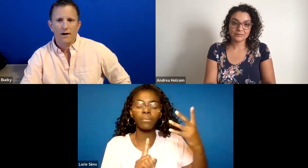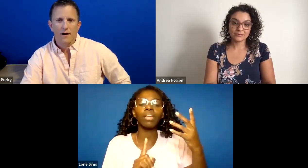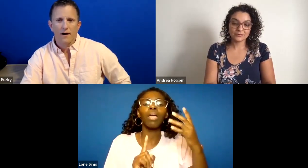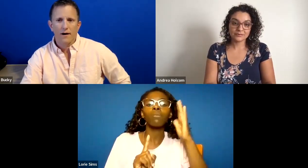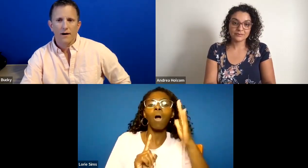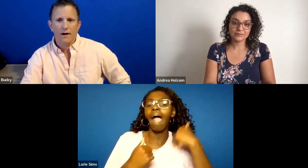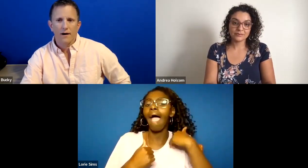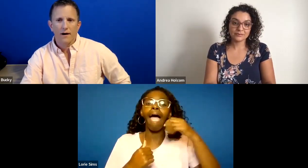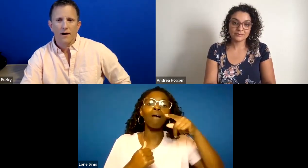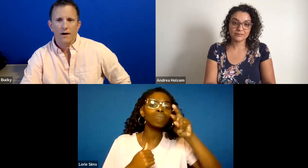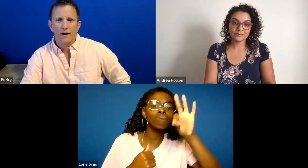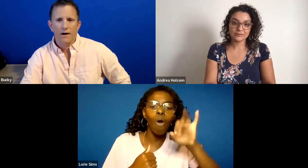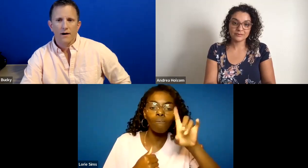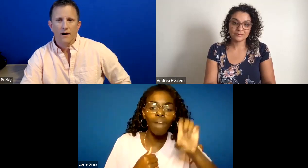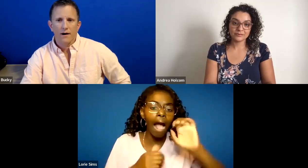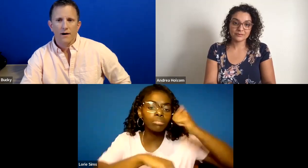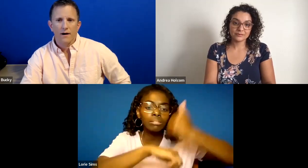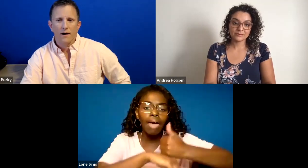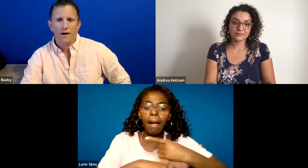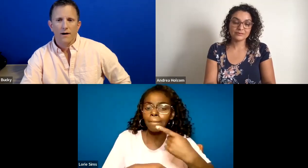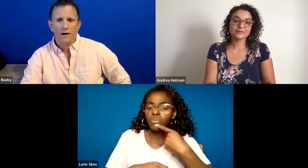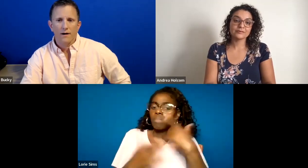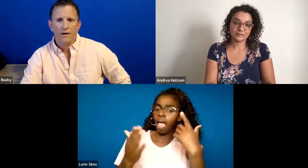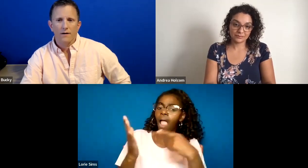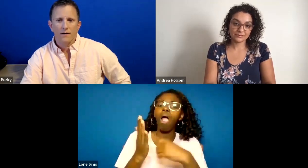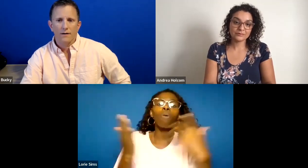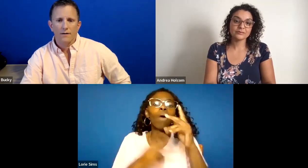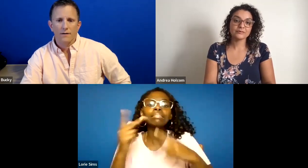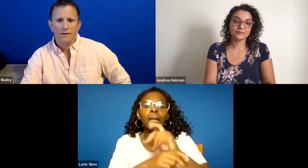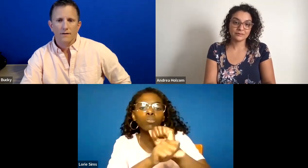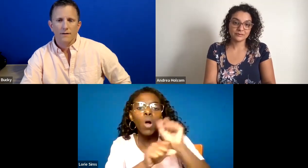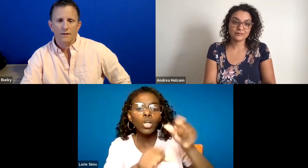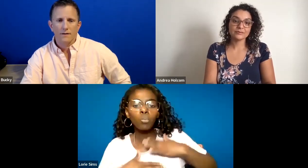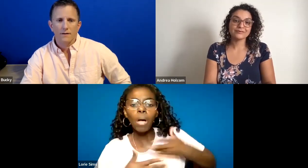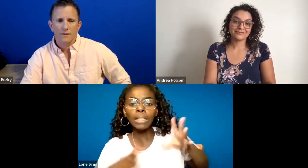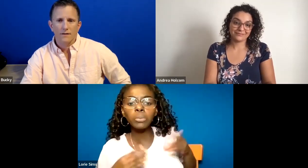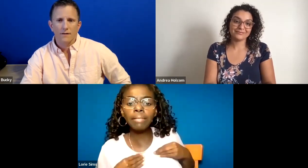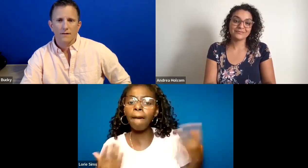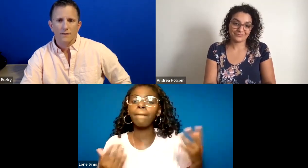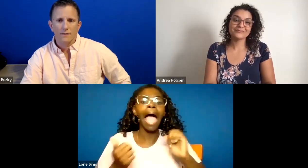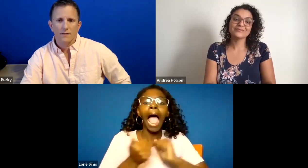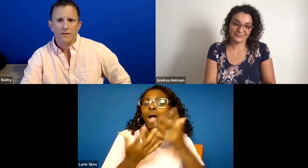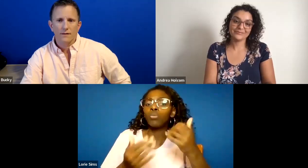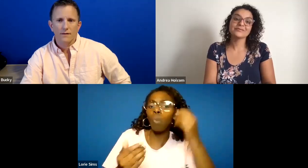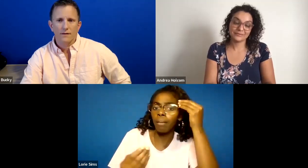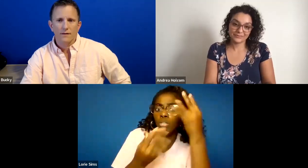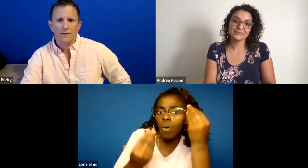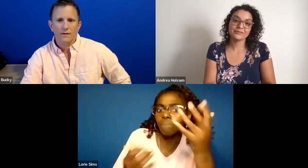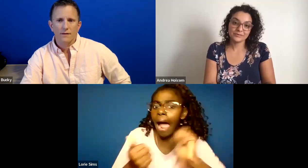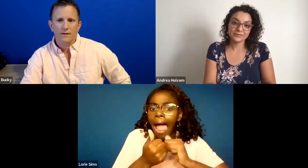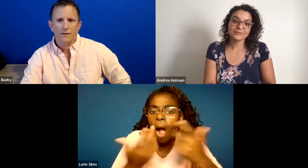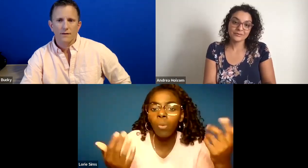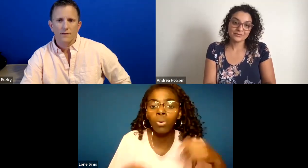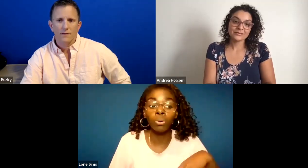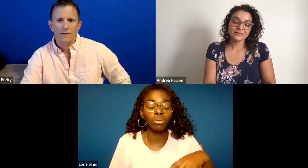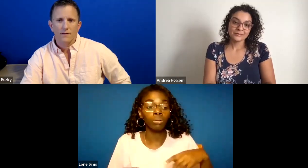system? As I began to think about that and discuss it with other people, I was thinking of maybe setting up a profile, saying, what